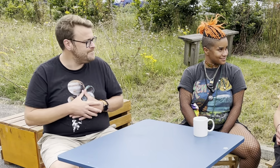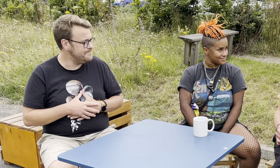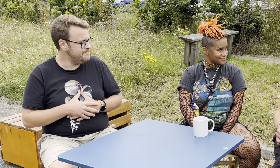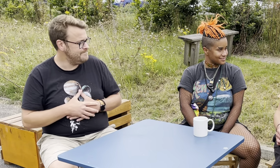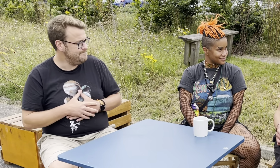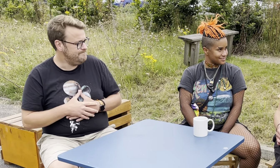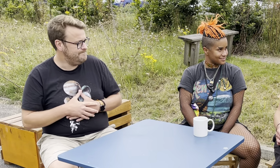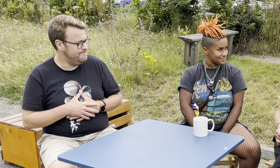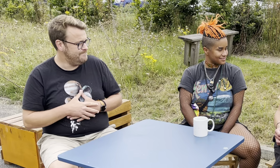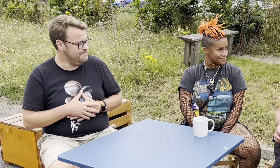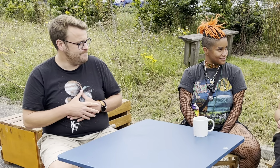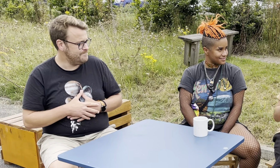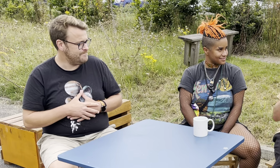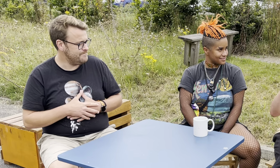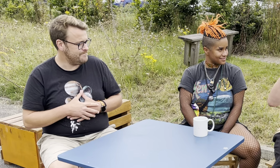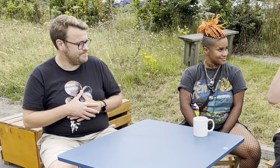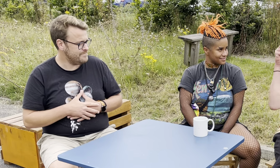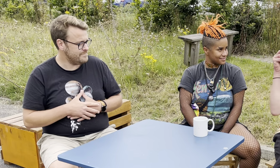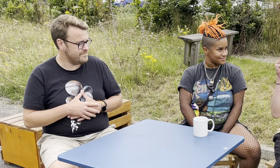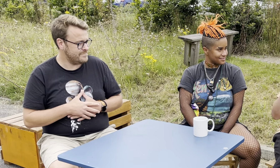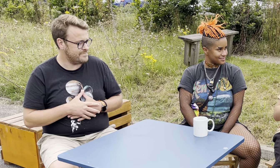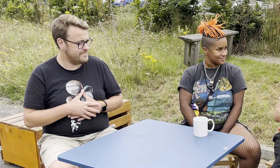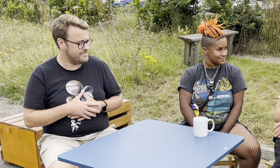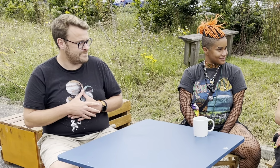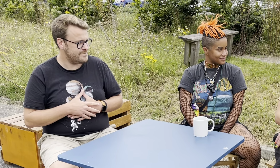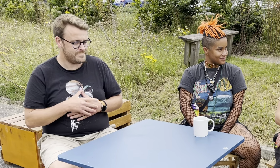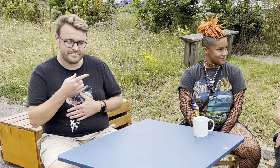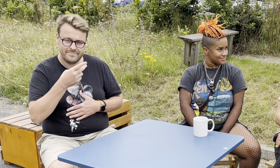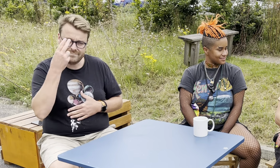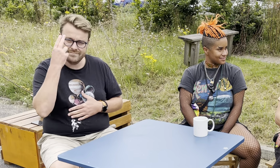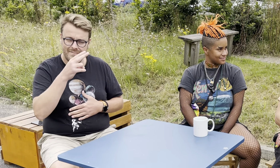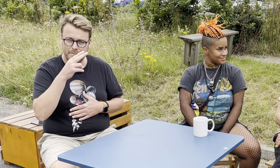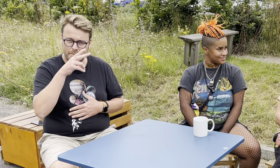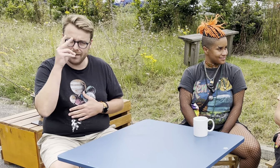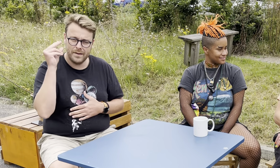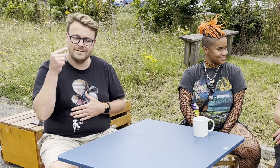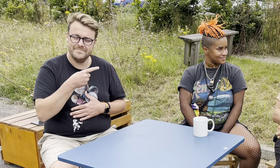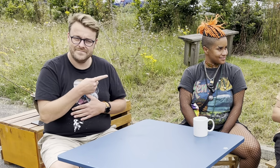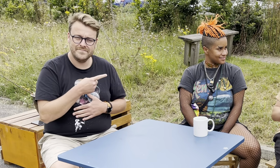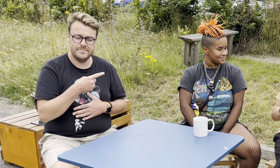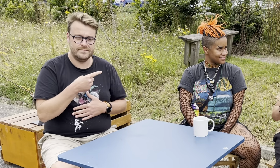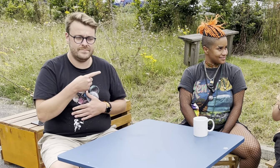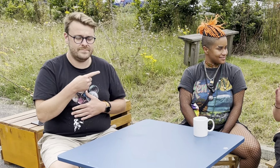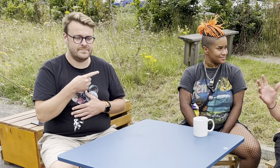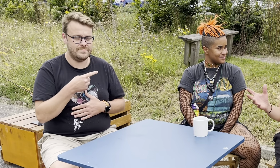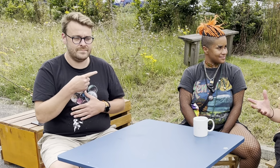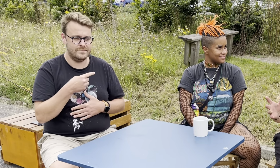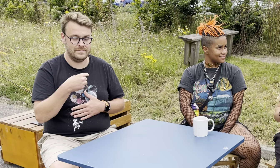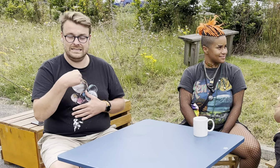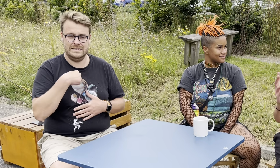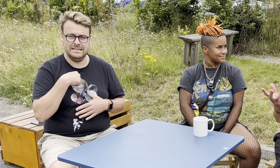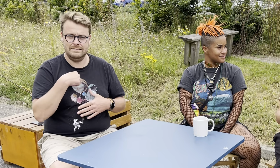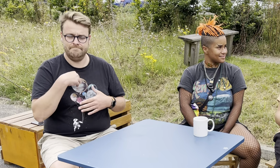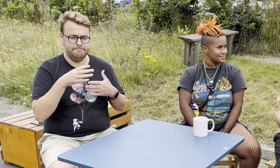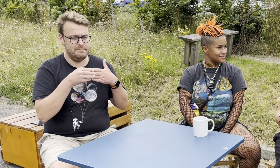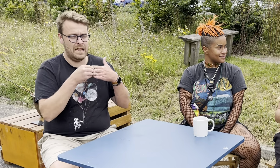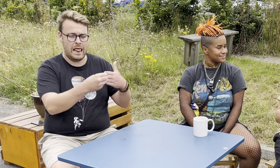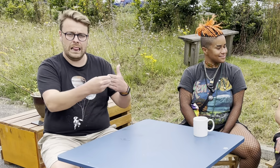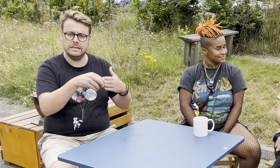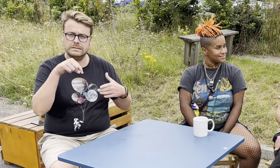Sure. My name's Emma, and I've been, holding the space, leading the process here over the last